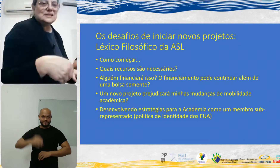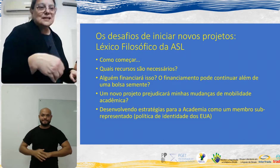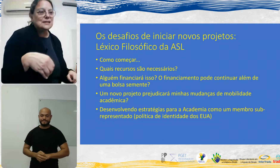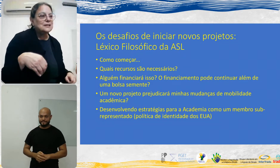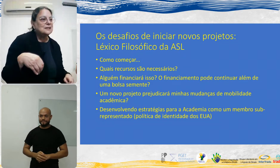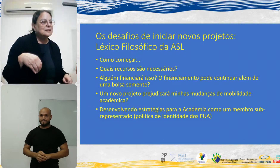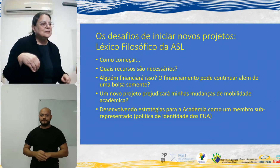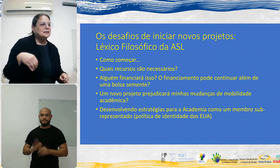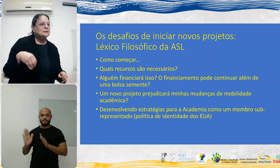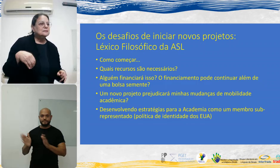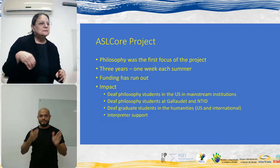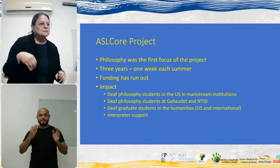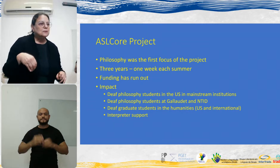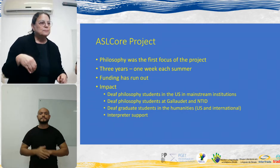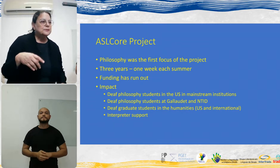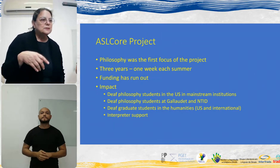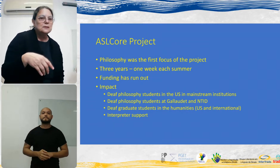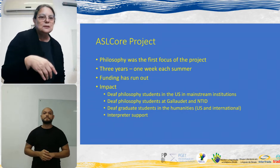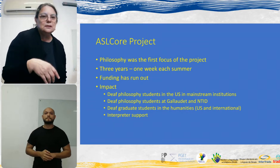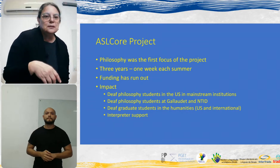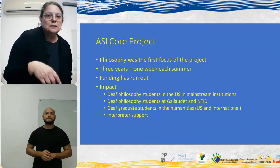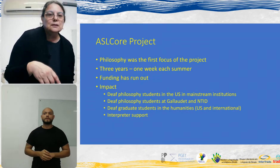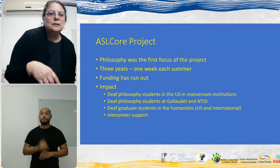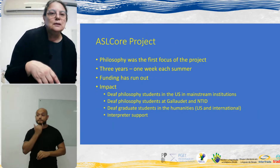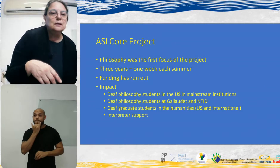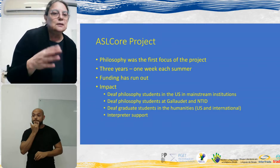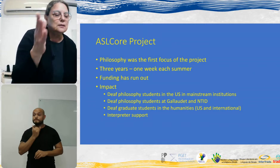Next slide. Oops.